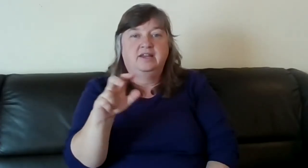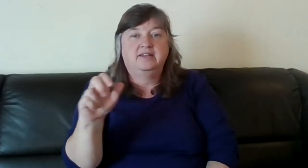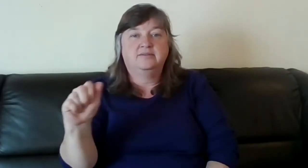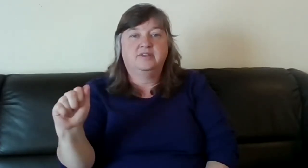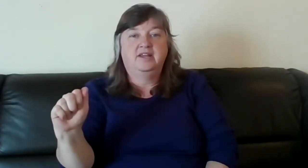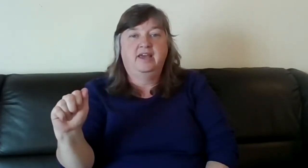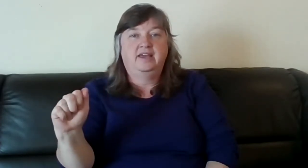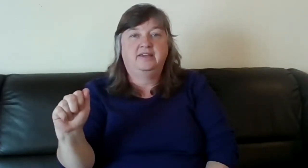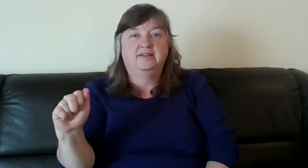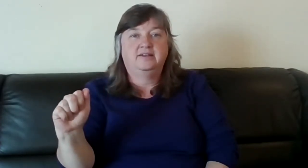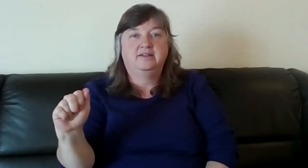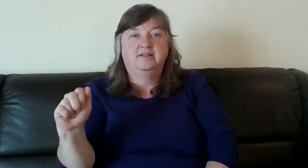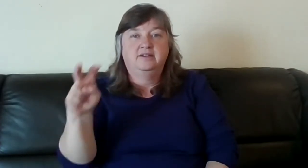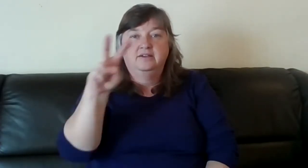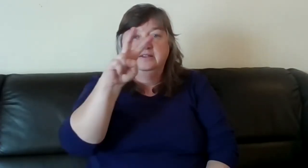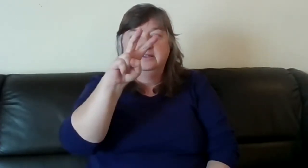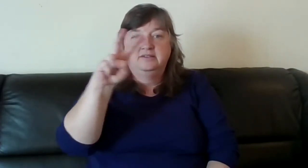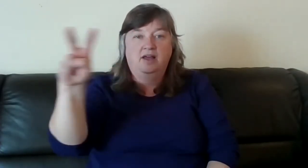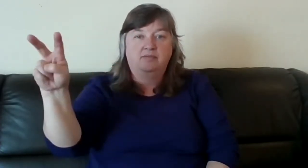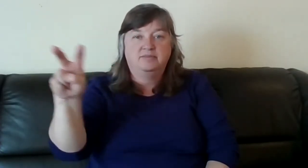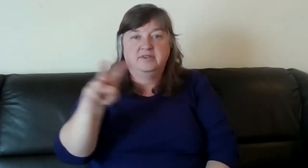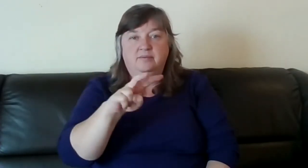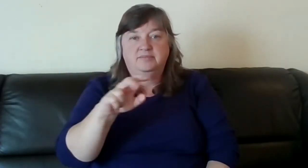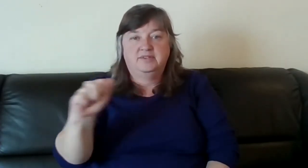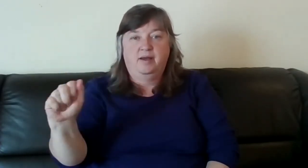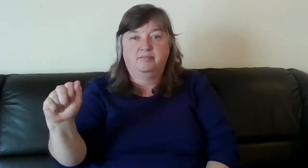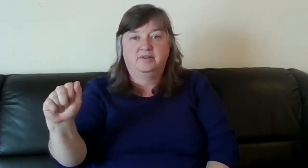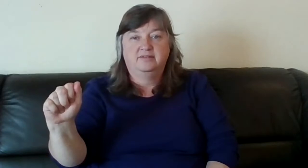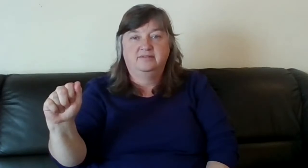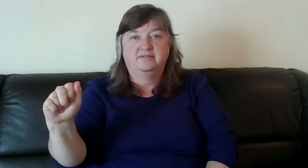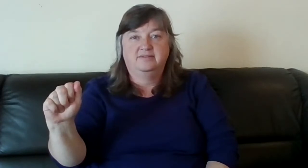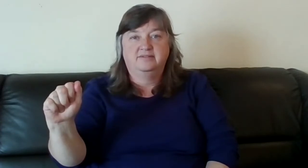ends with an A. Zop, zop, zop.